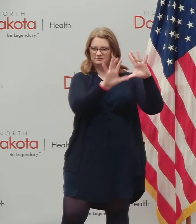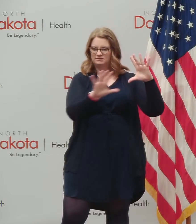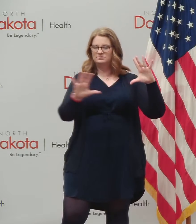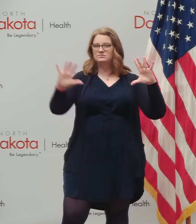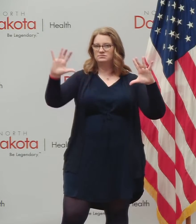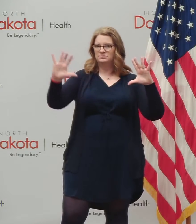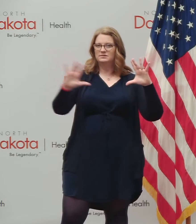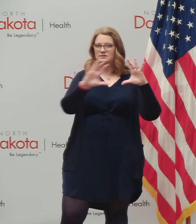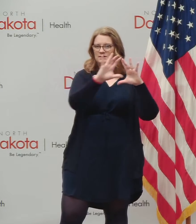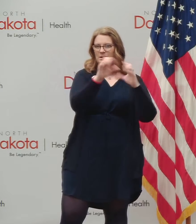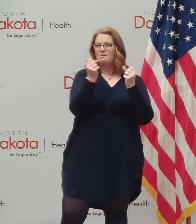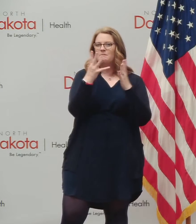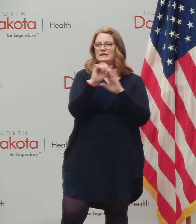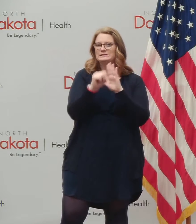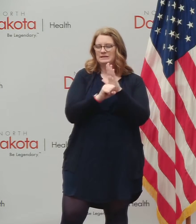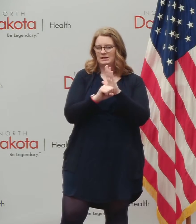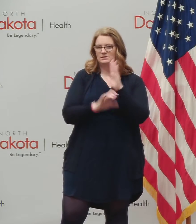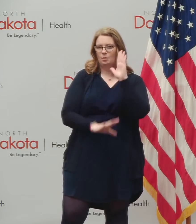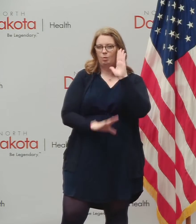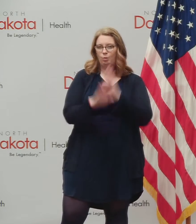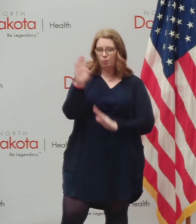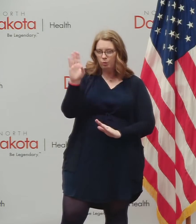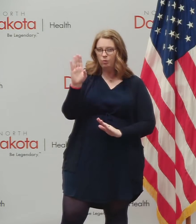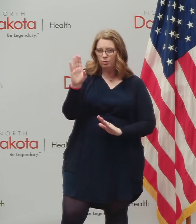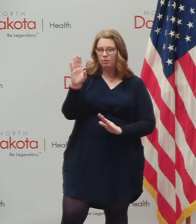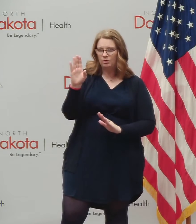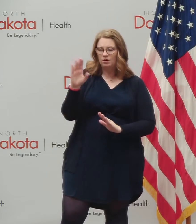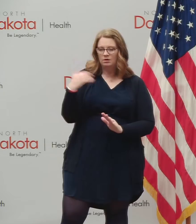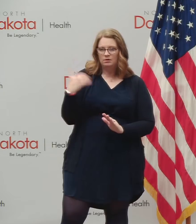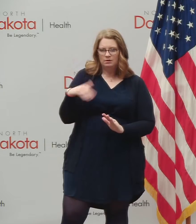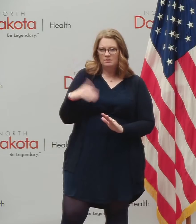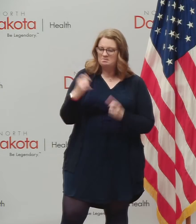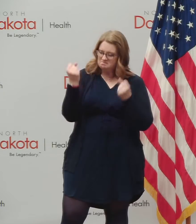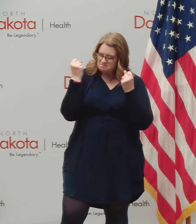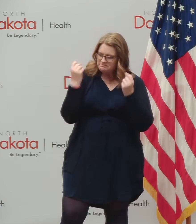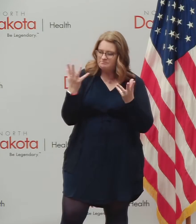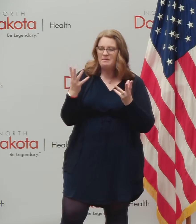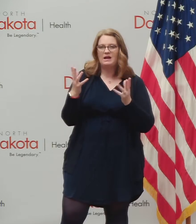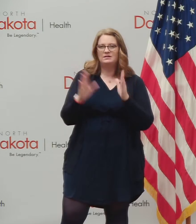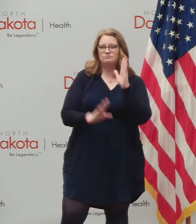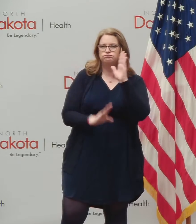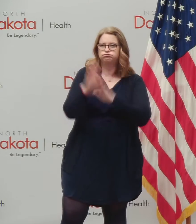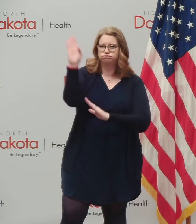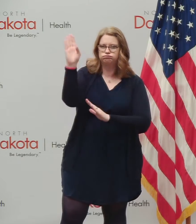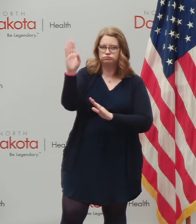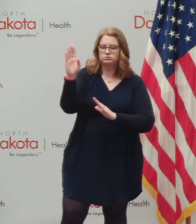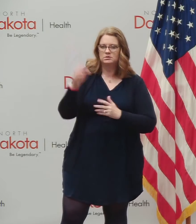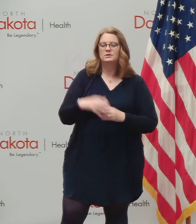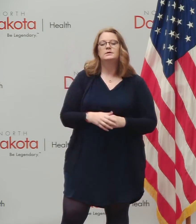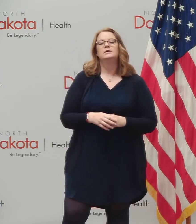are recording records of all kinds right now compared to where we were last spring.